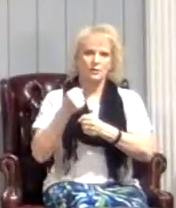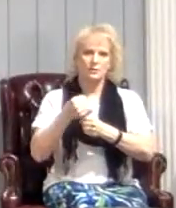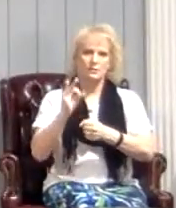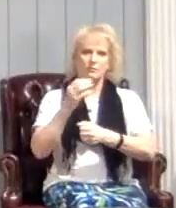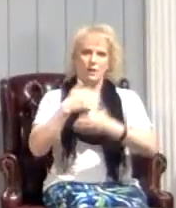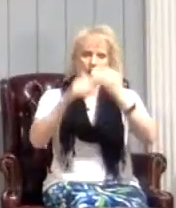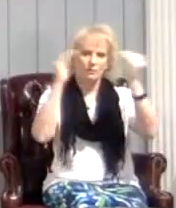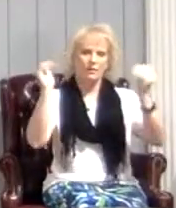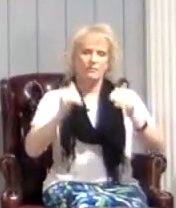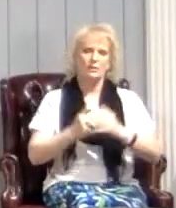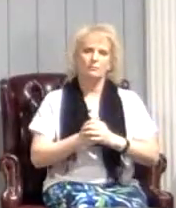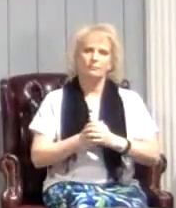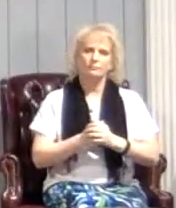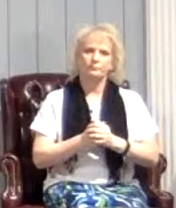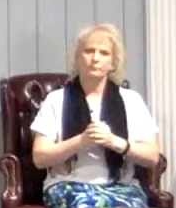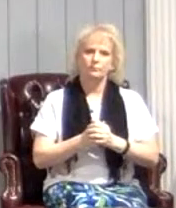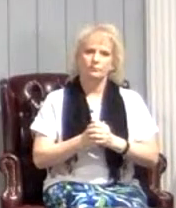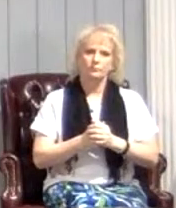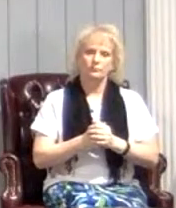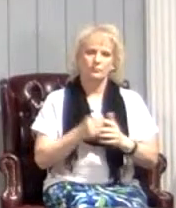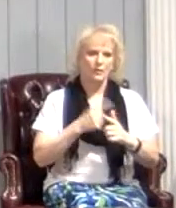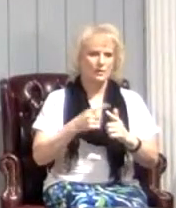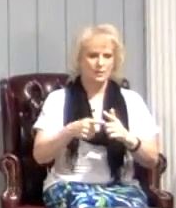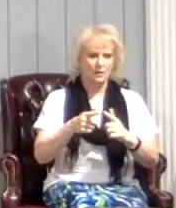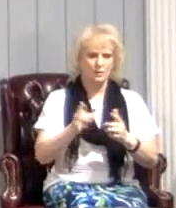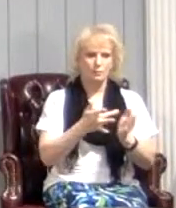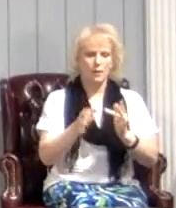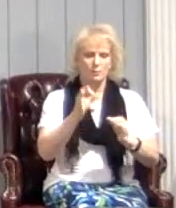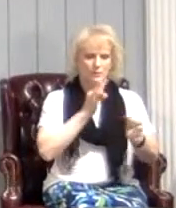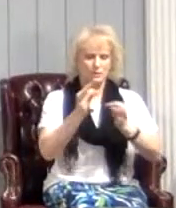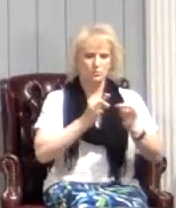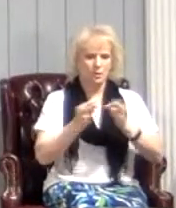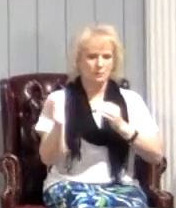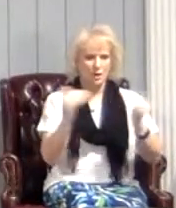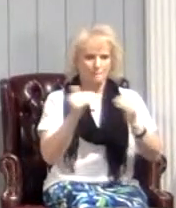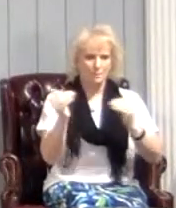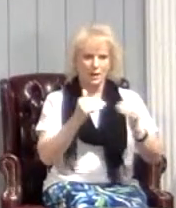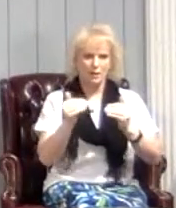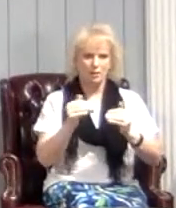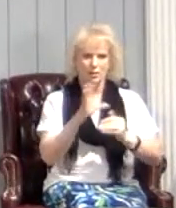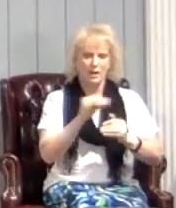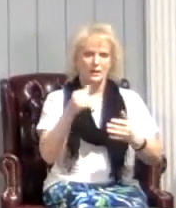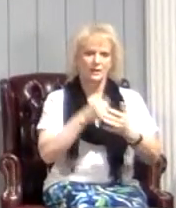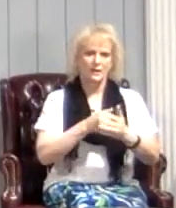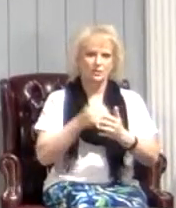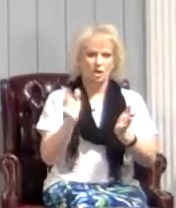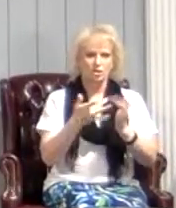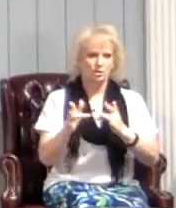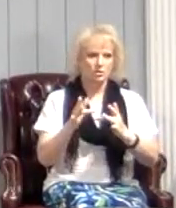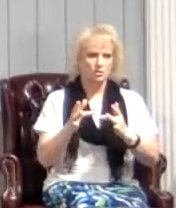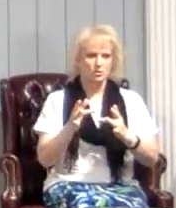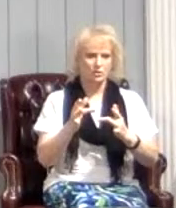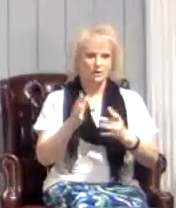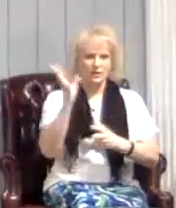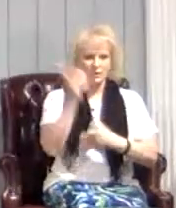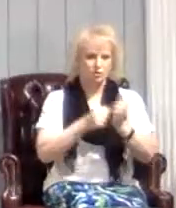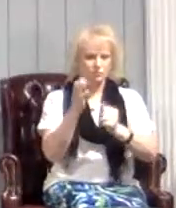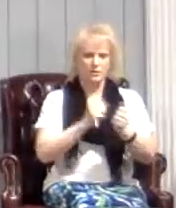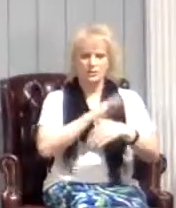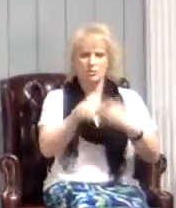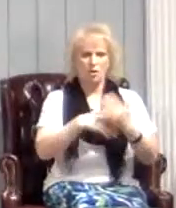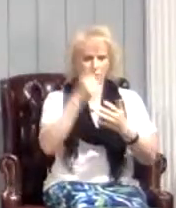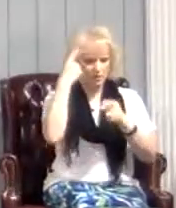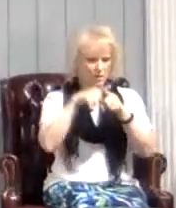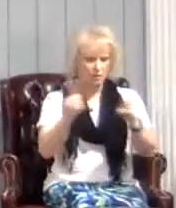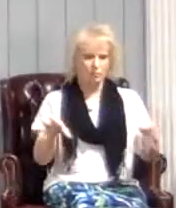and the armies of heaven. But then the Bible describes the battle of Armageddon, and it's Jesus who defeats all of the enemies with the sharp